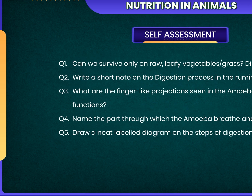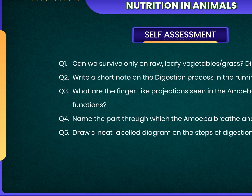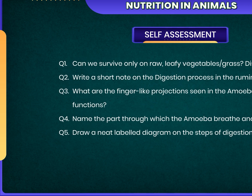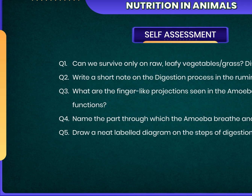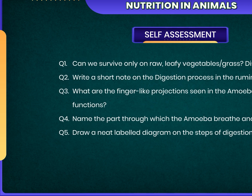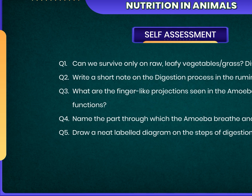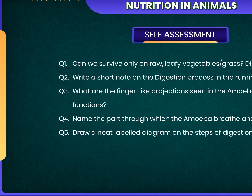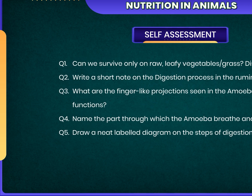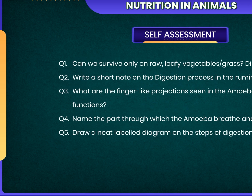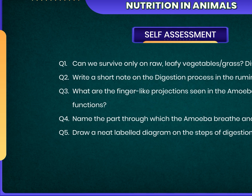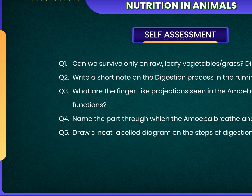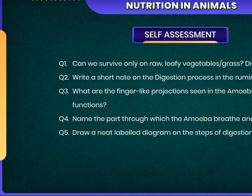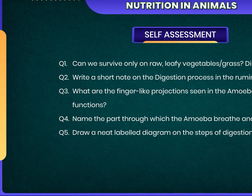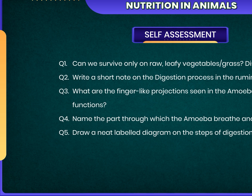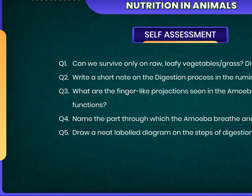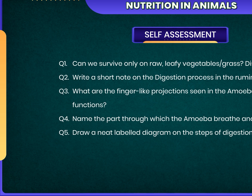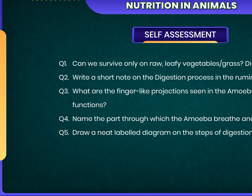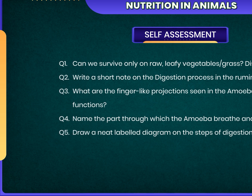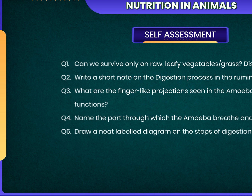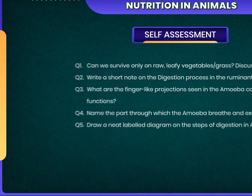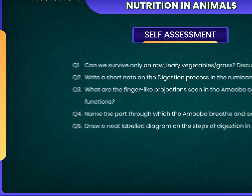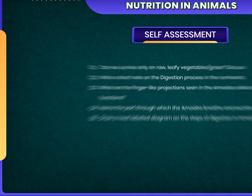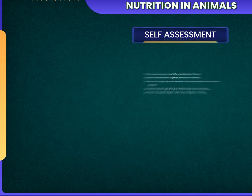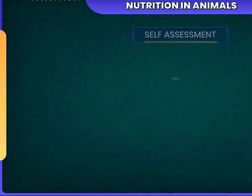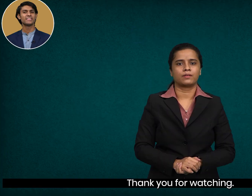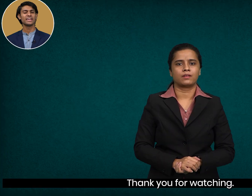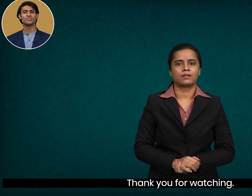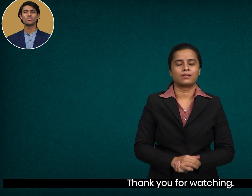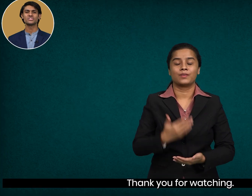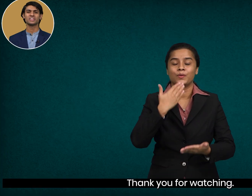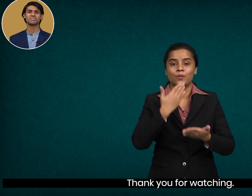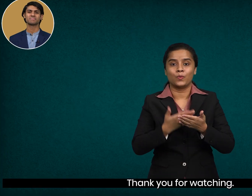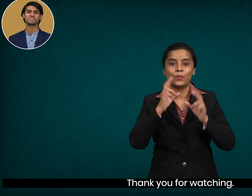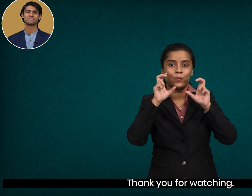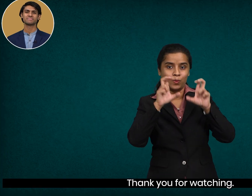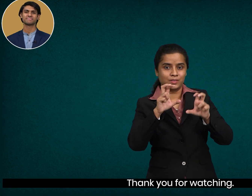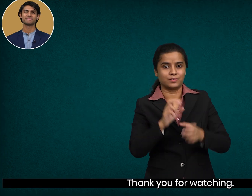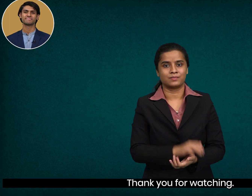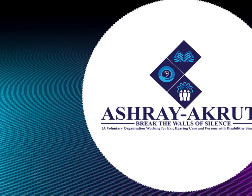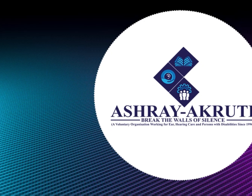Thank you for watching.